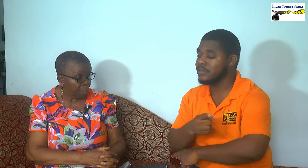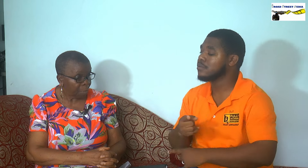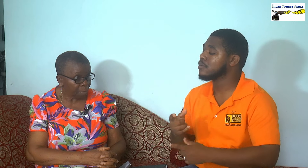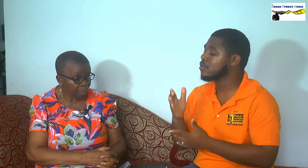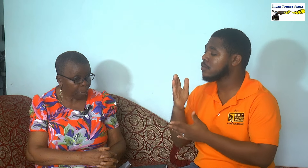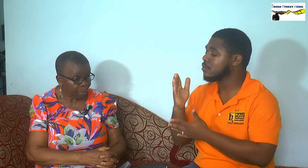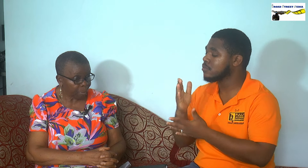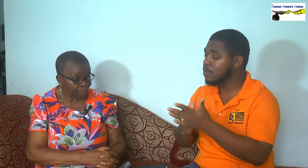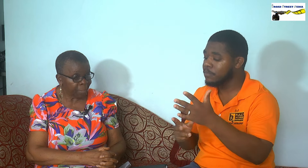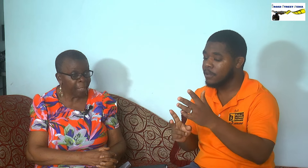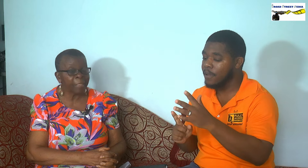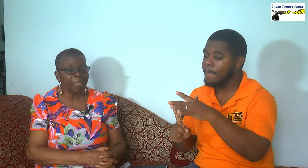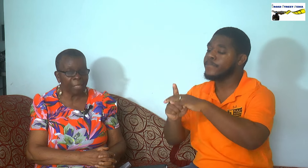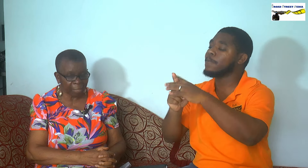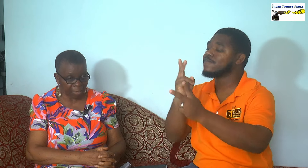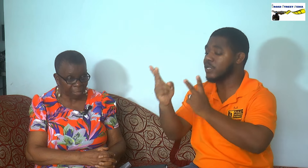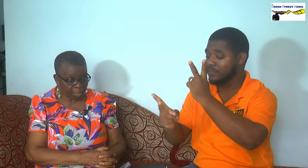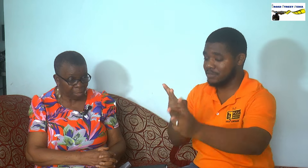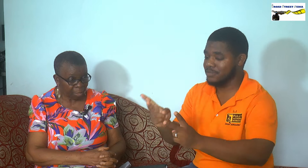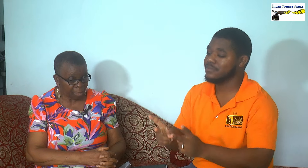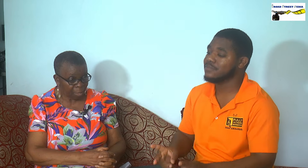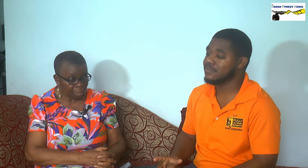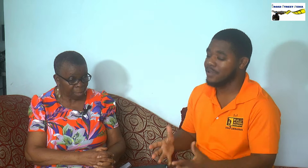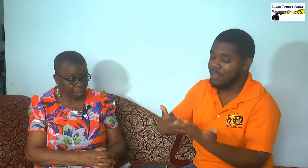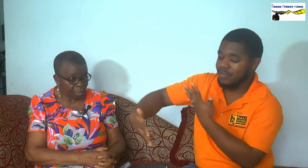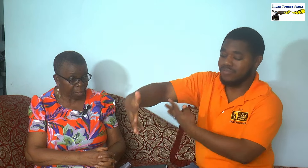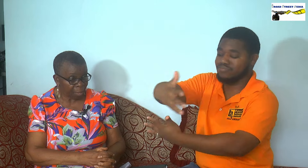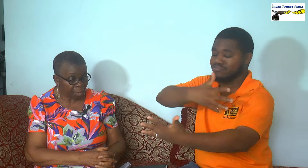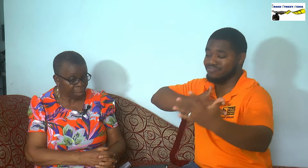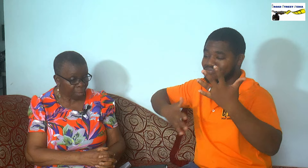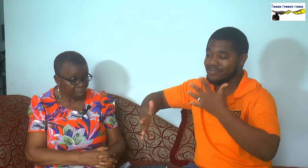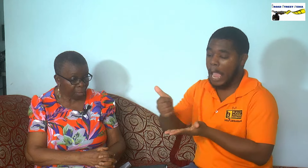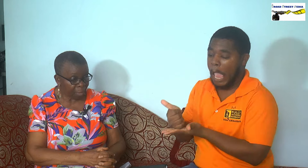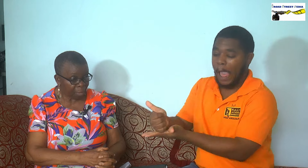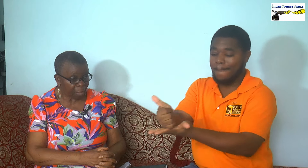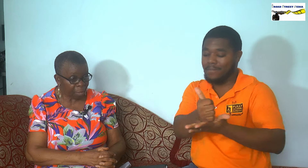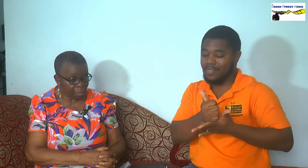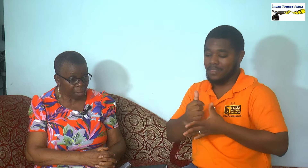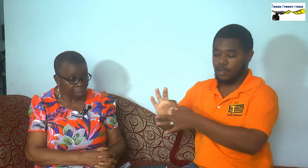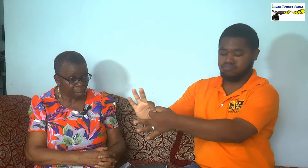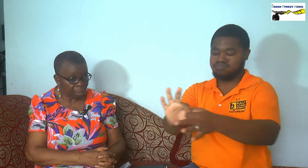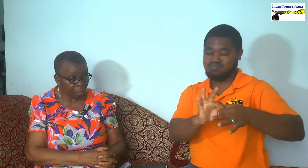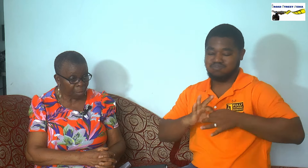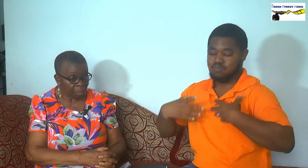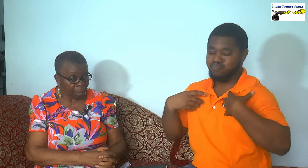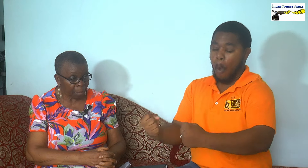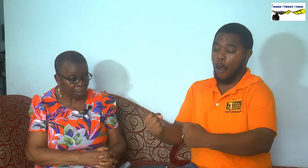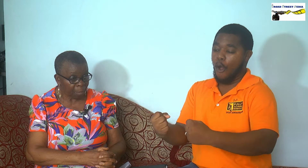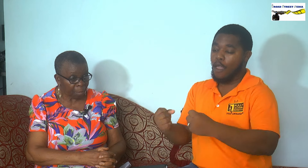Christmas, Independence Day. Yes, yes. They would just show up and they'd visit. They would hang out with them and help them, connect with